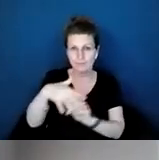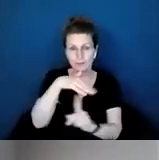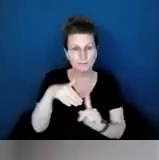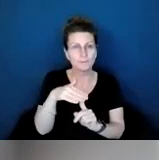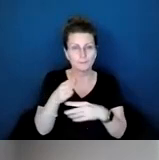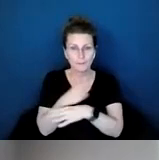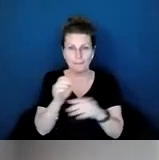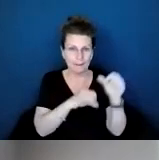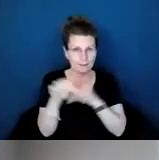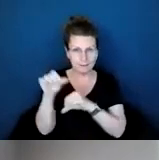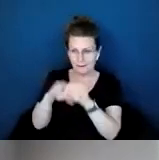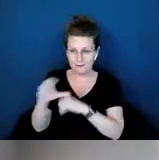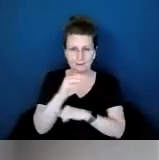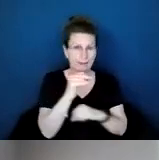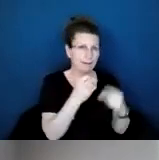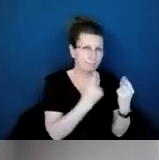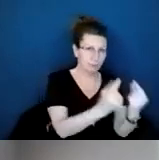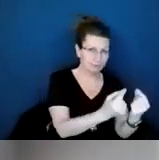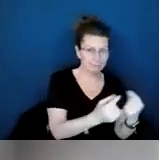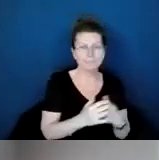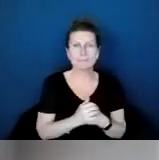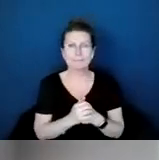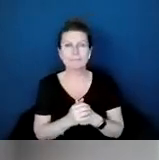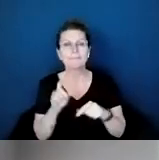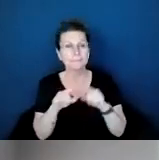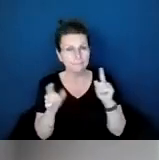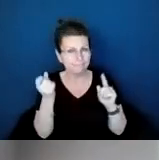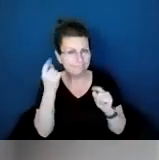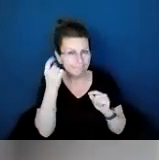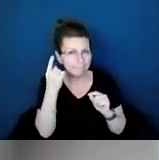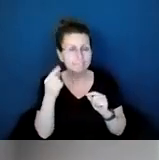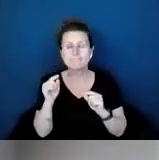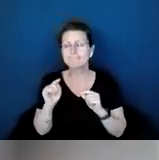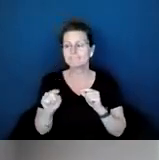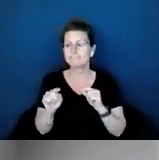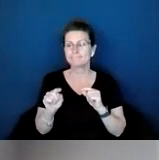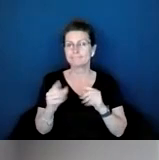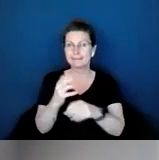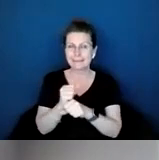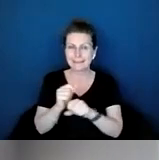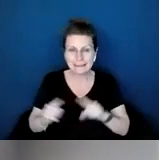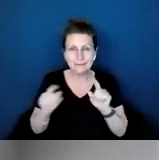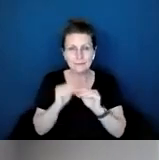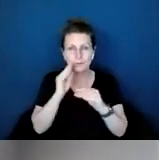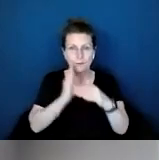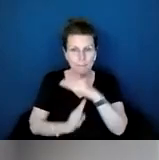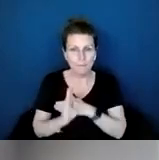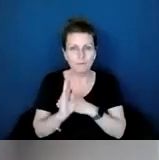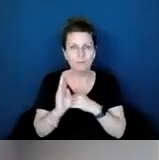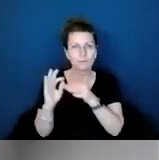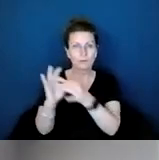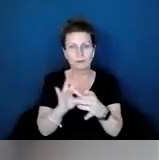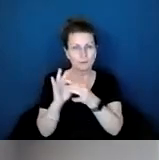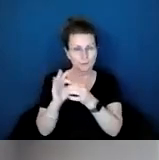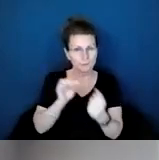between science and practice. However, it takes a different, a more humble and relational